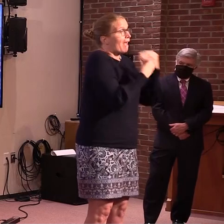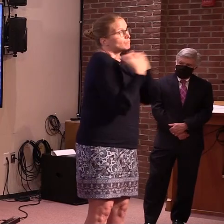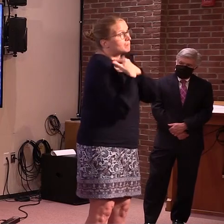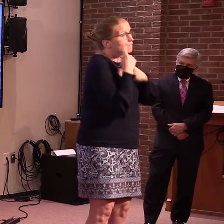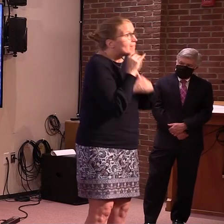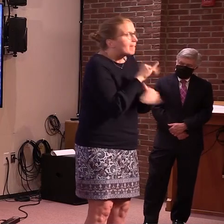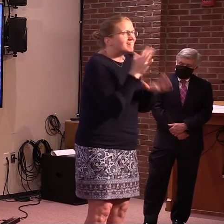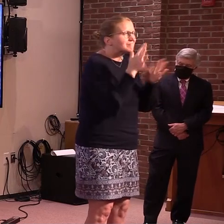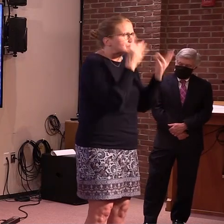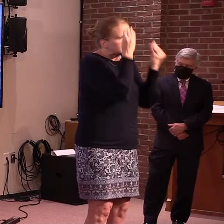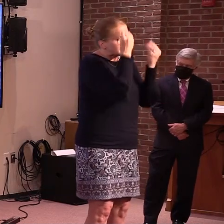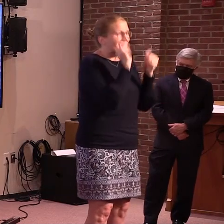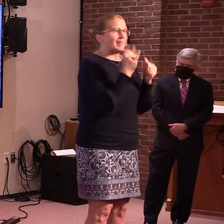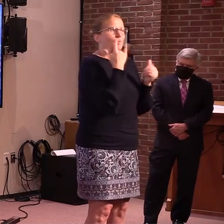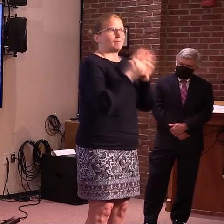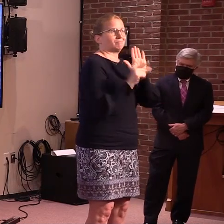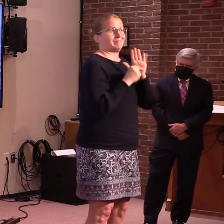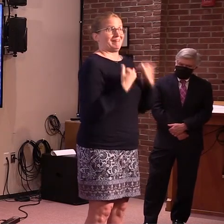as possible.